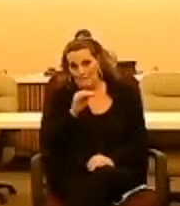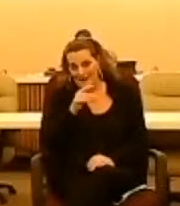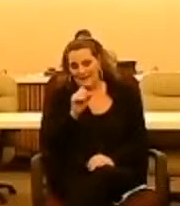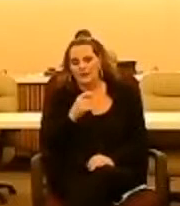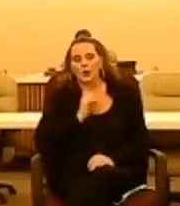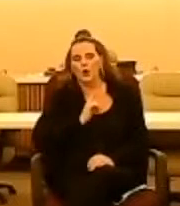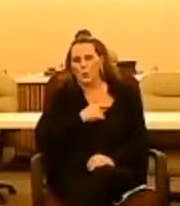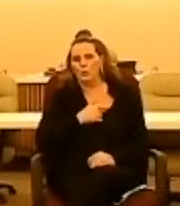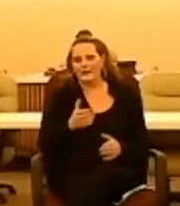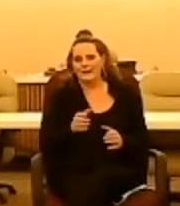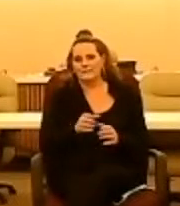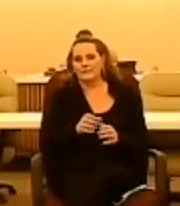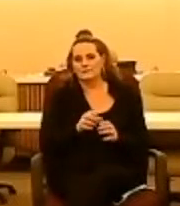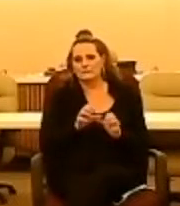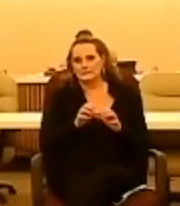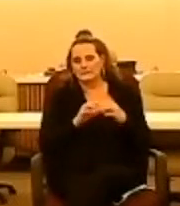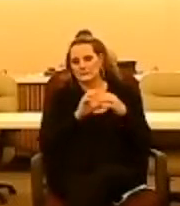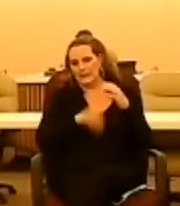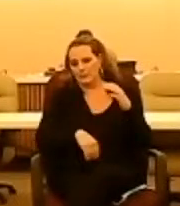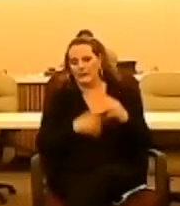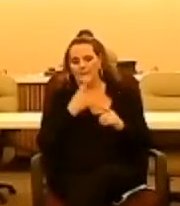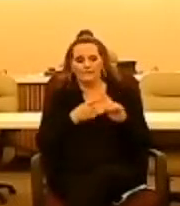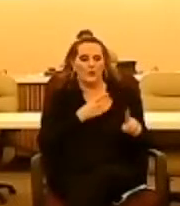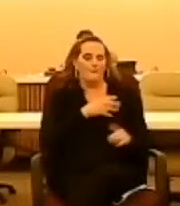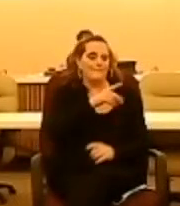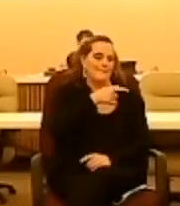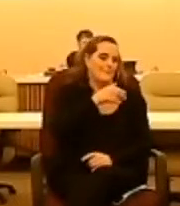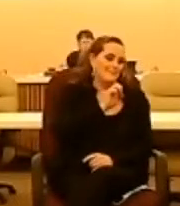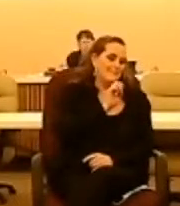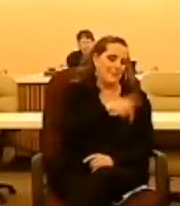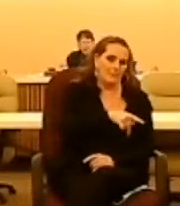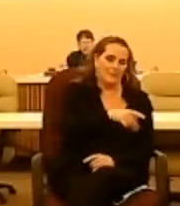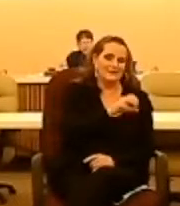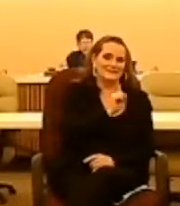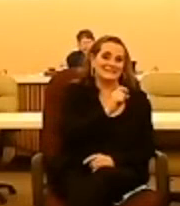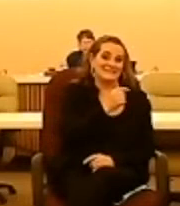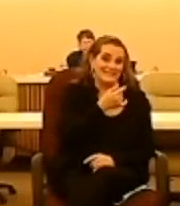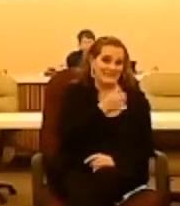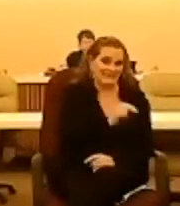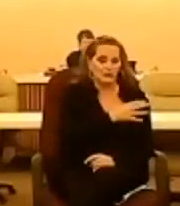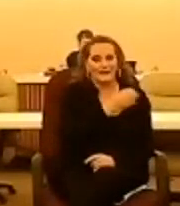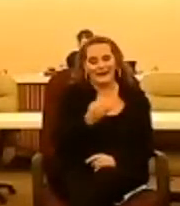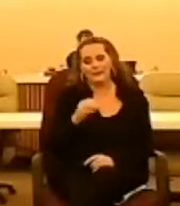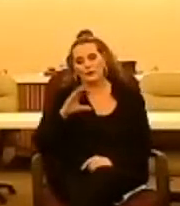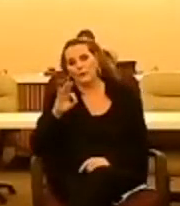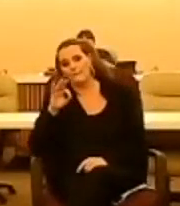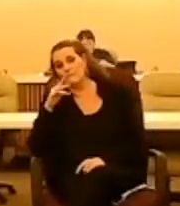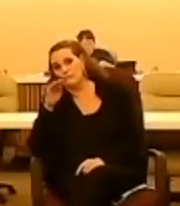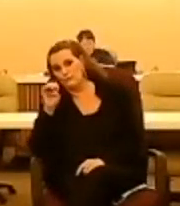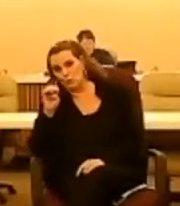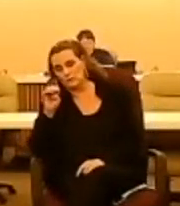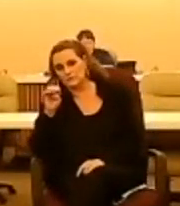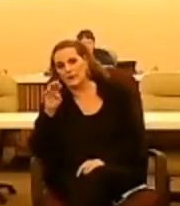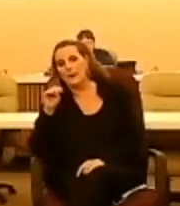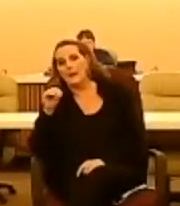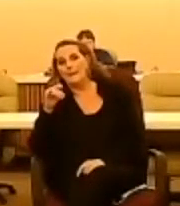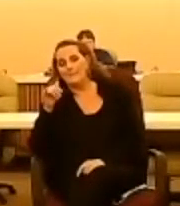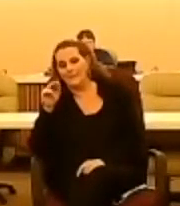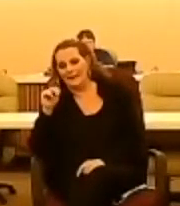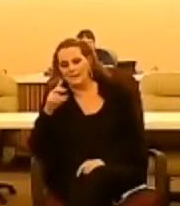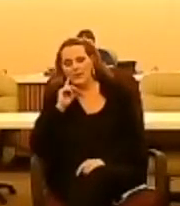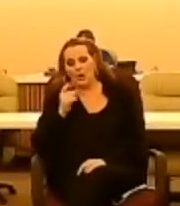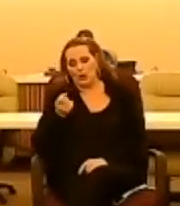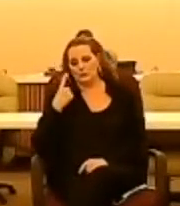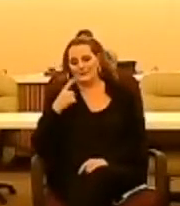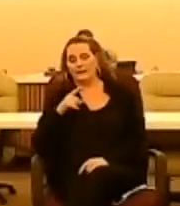from the pump station and force main. Since the sewers from Forest View